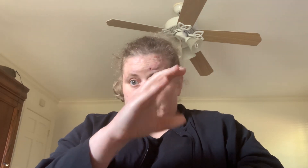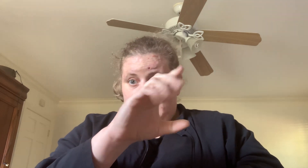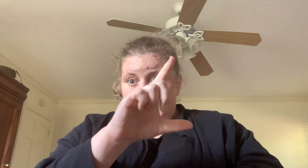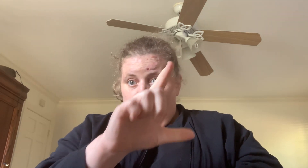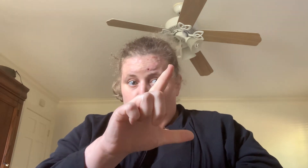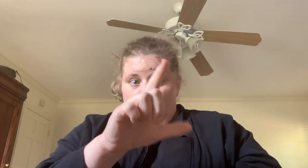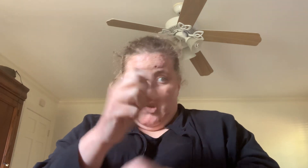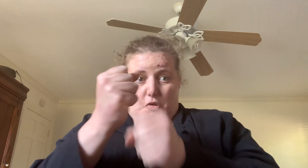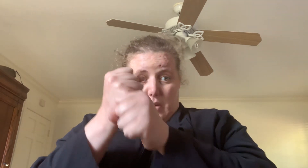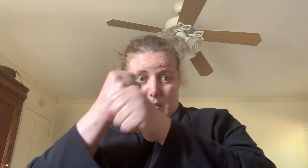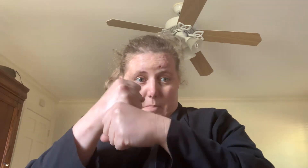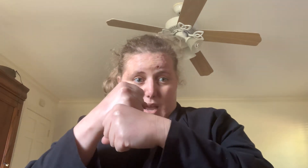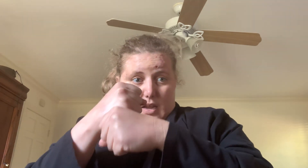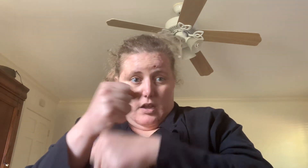1.84 moles of MgCl2.